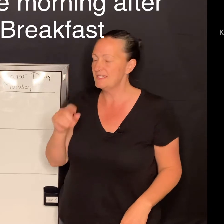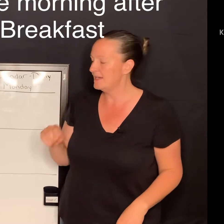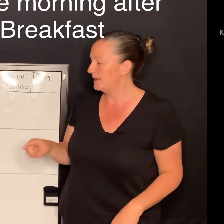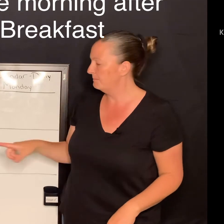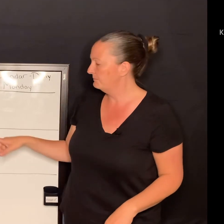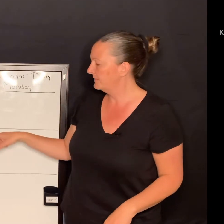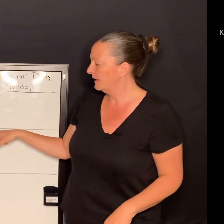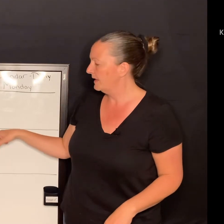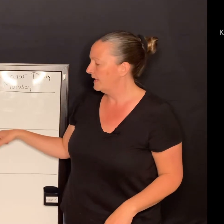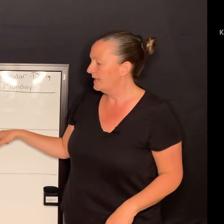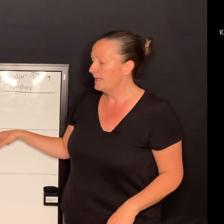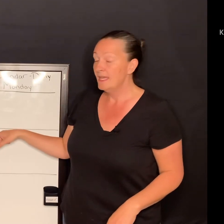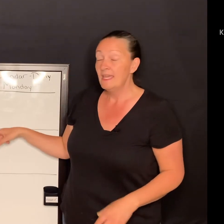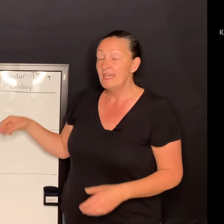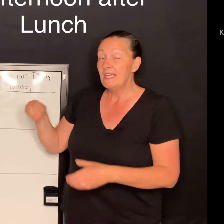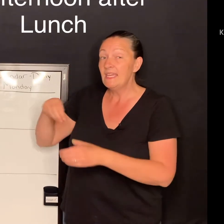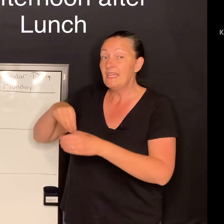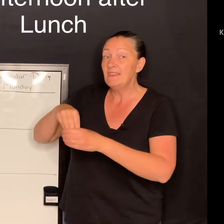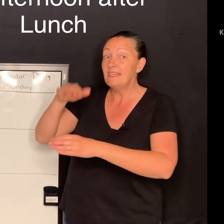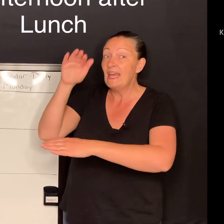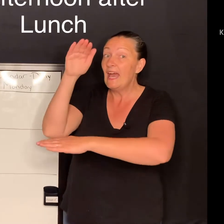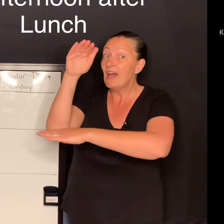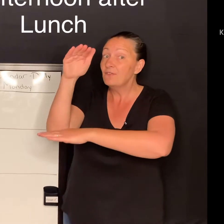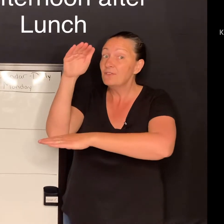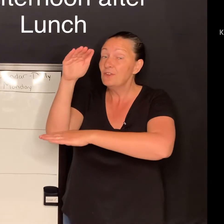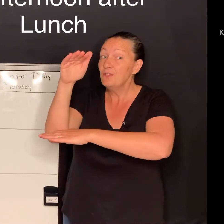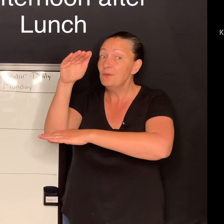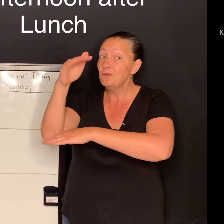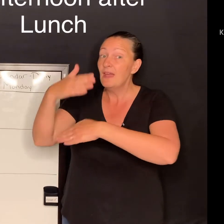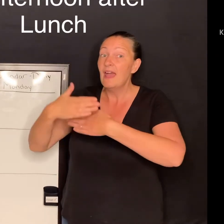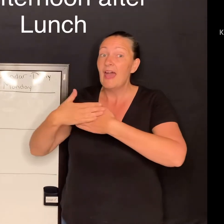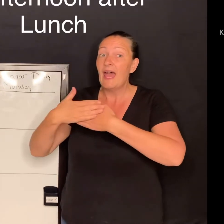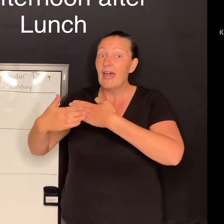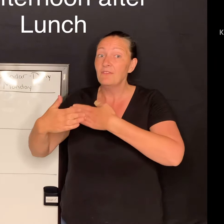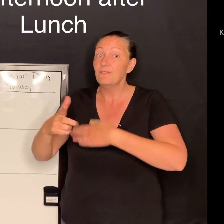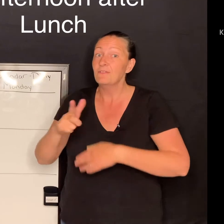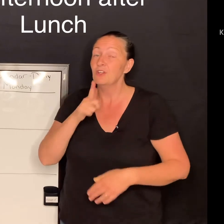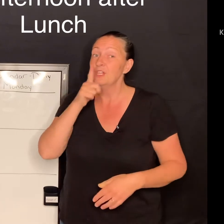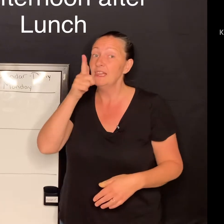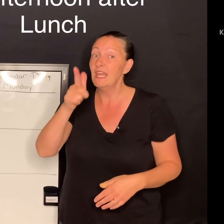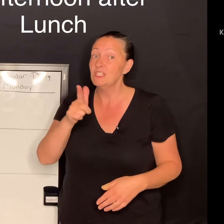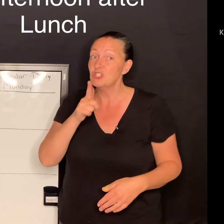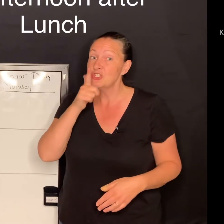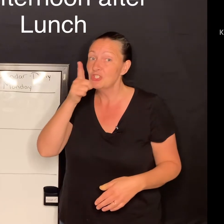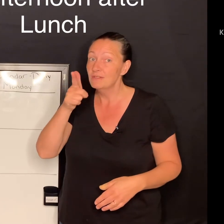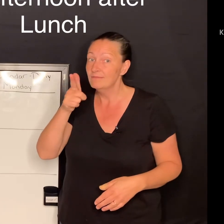time. In the afternoon after lunch.